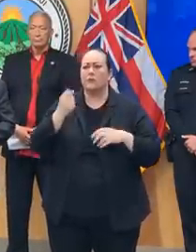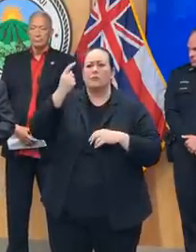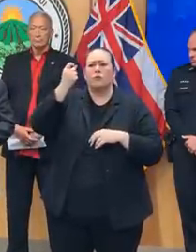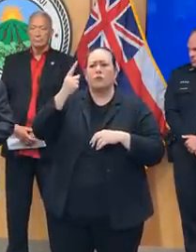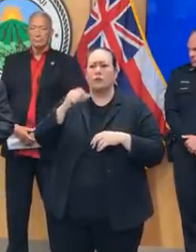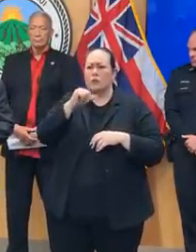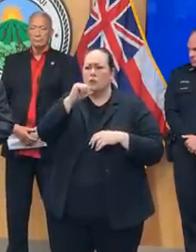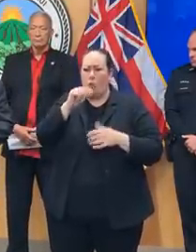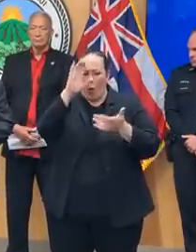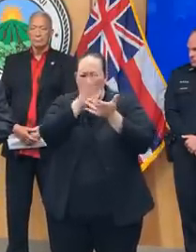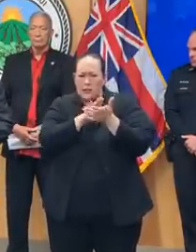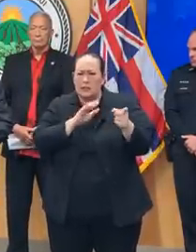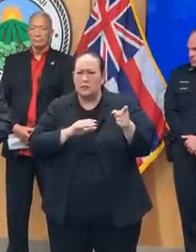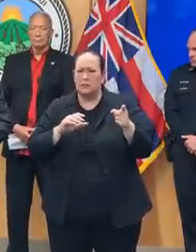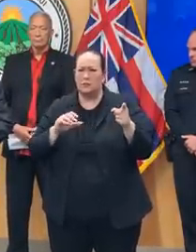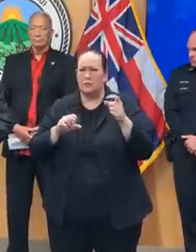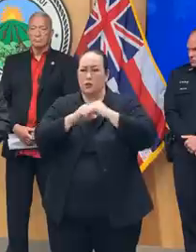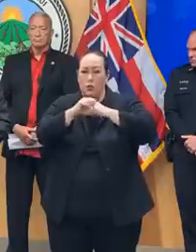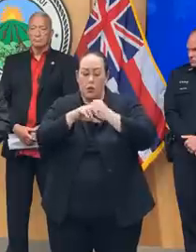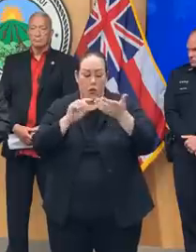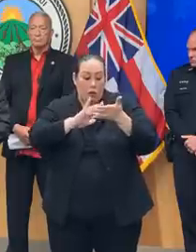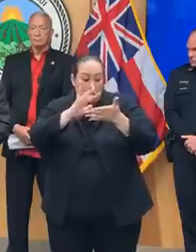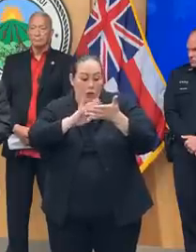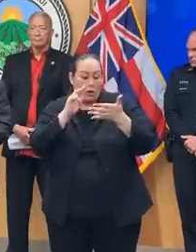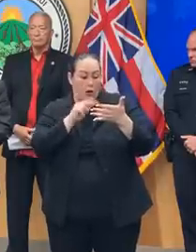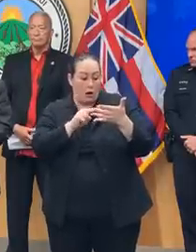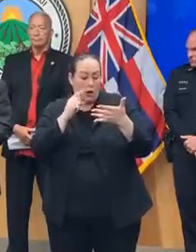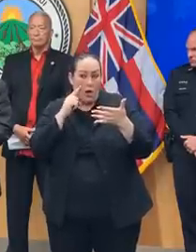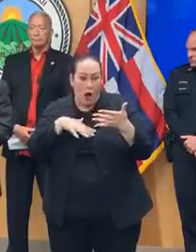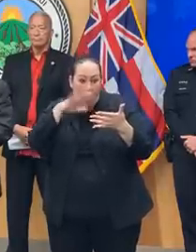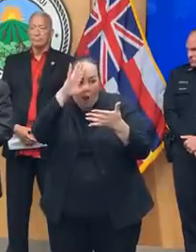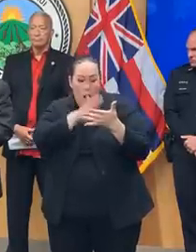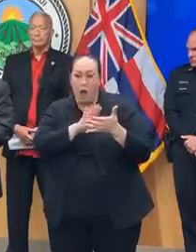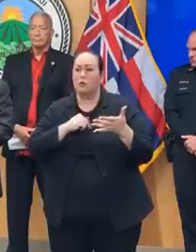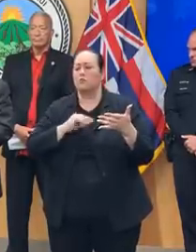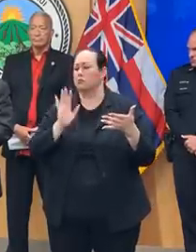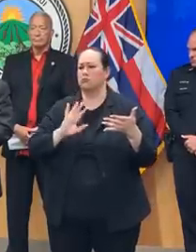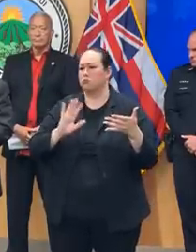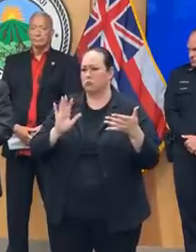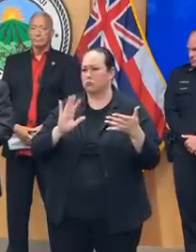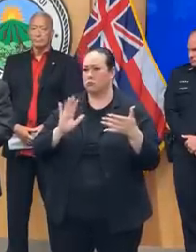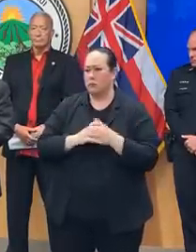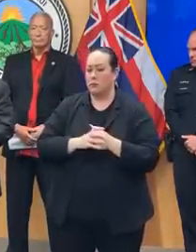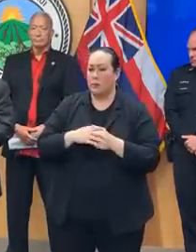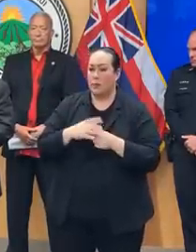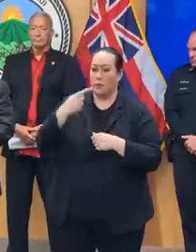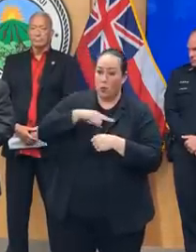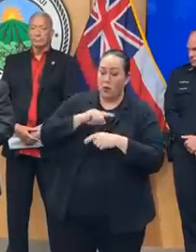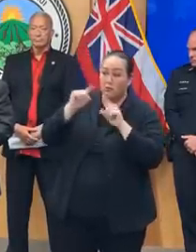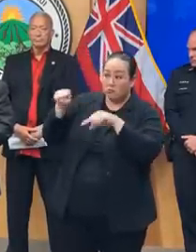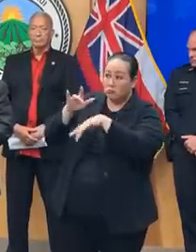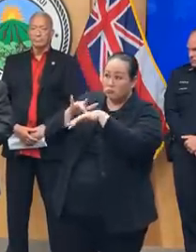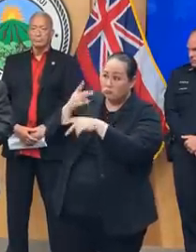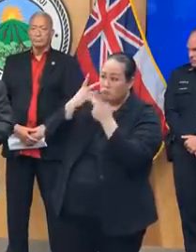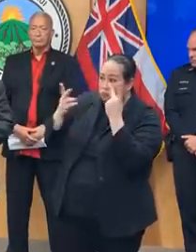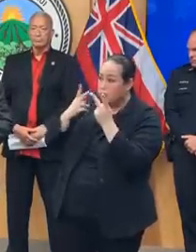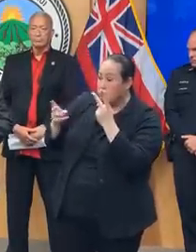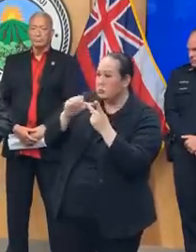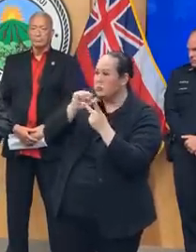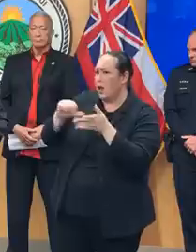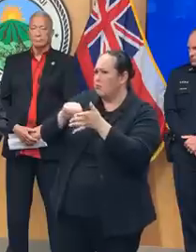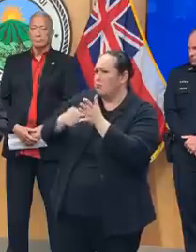see on social media for the most part. What we have seen bear out in reality is not significant violence and